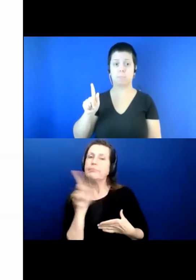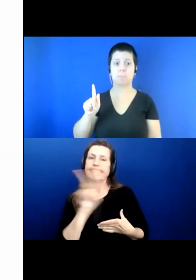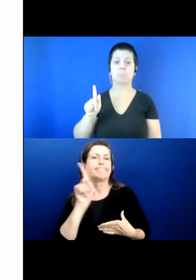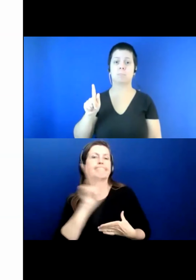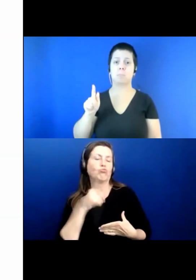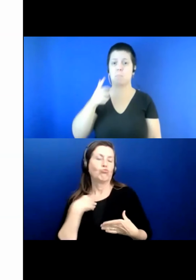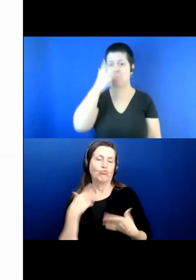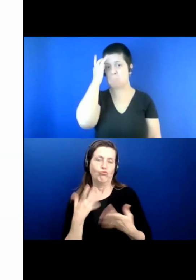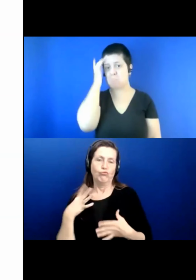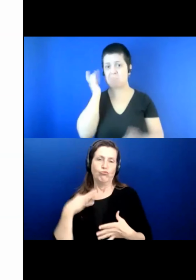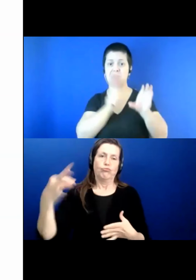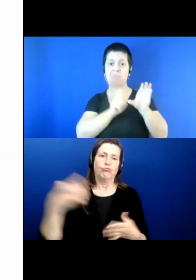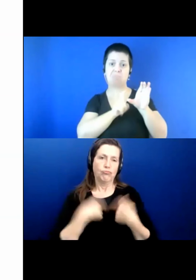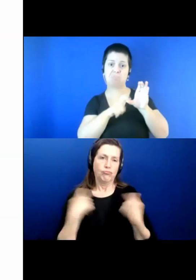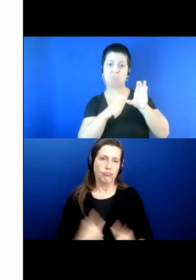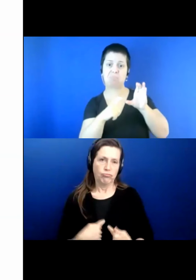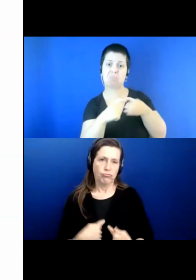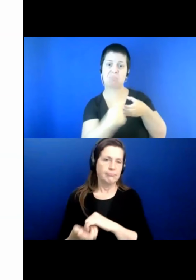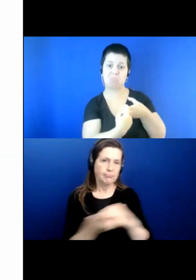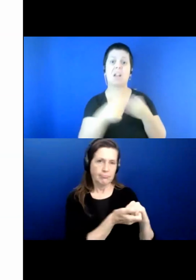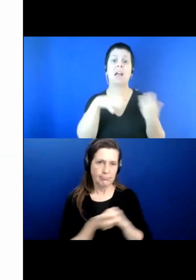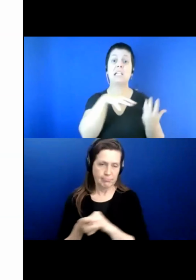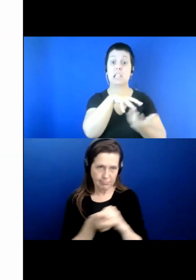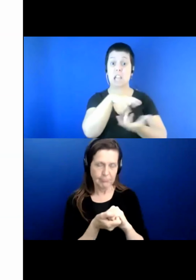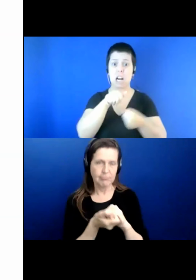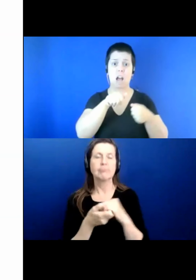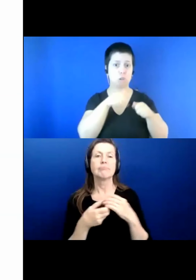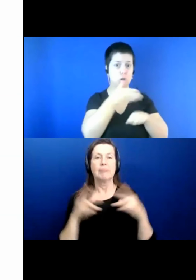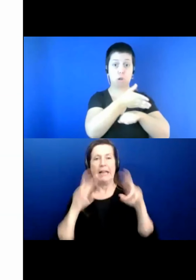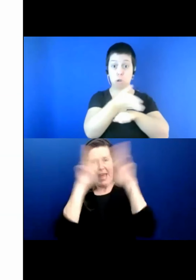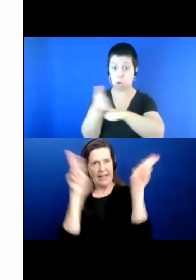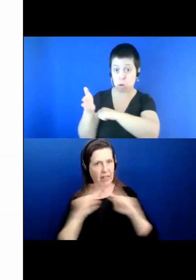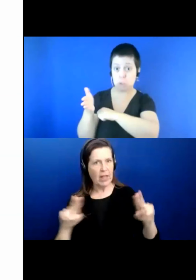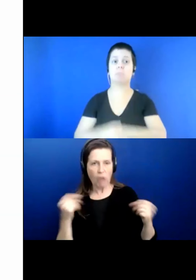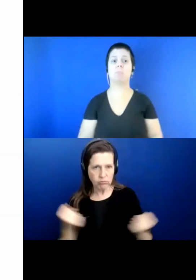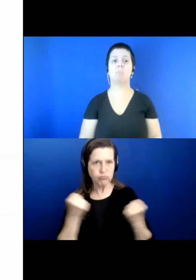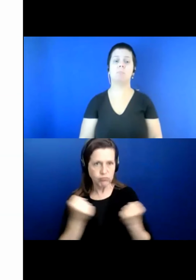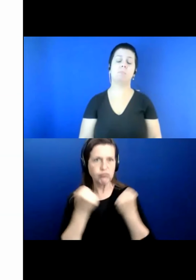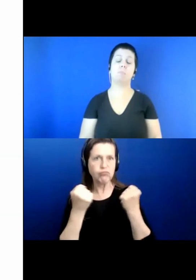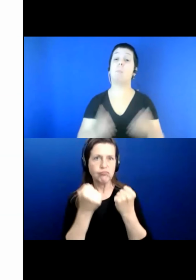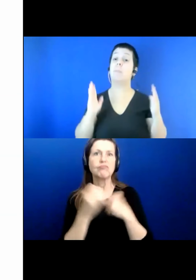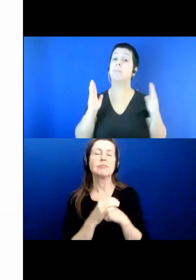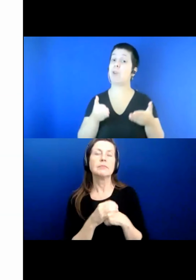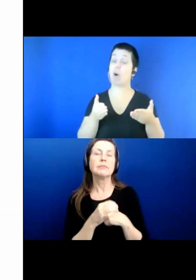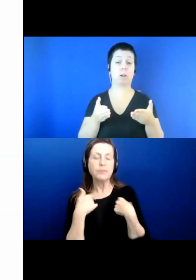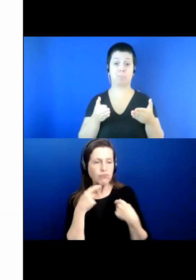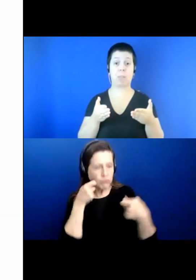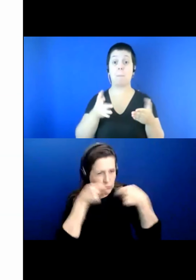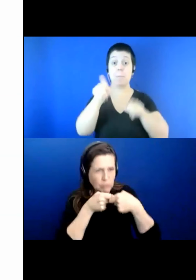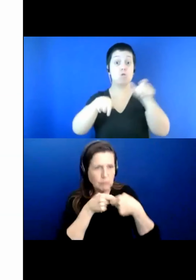organization that is international active. It focuses on needs of individuals who are